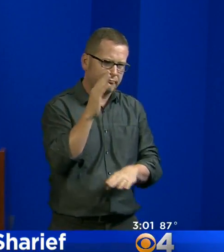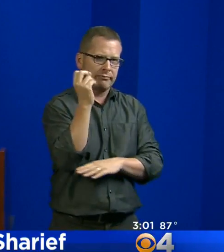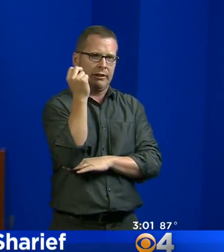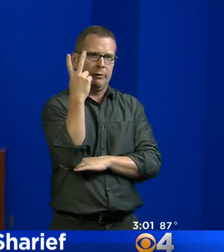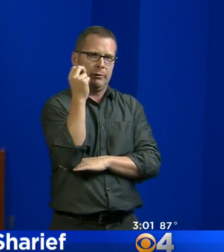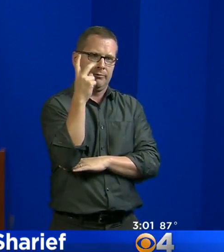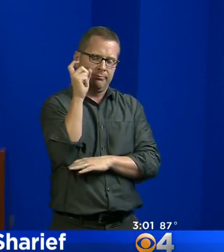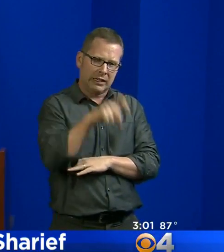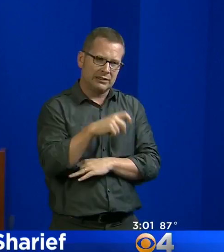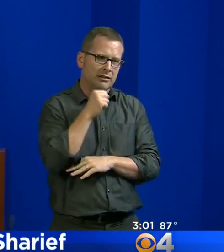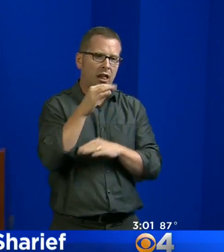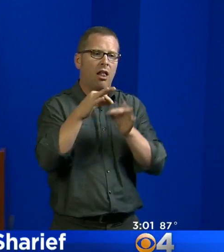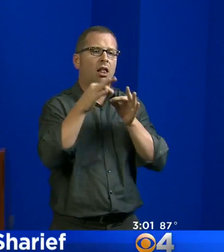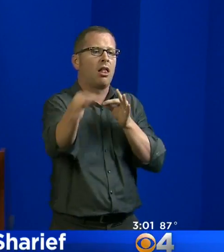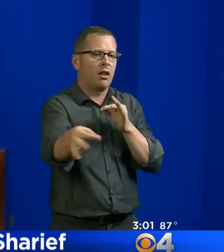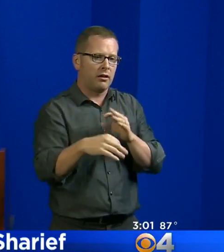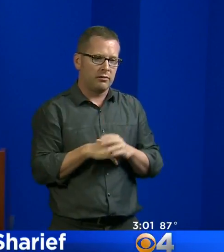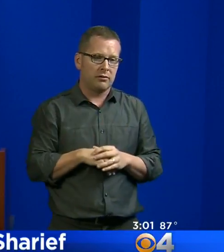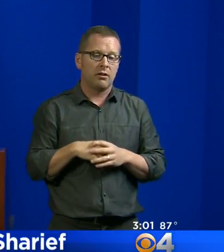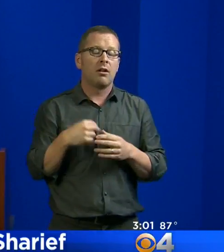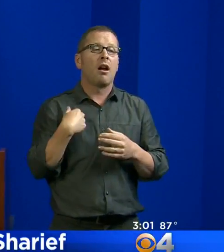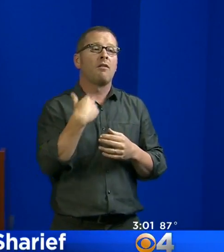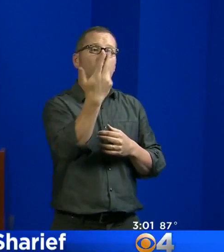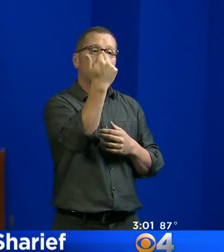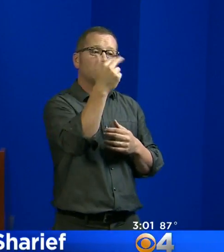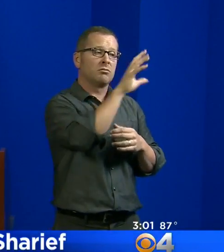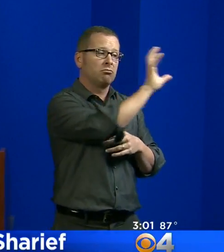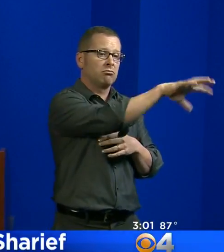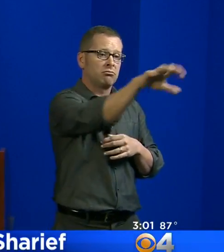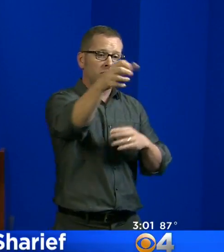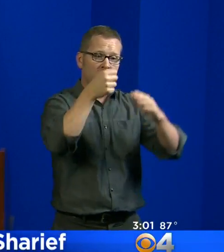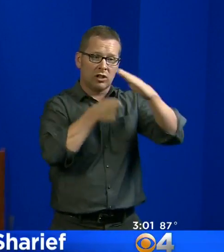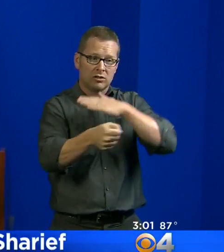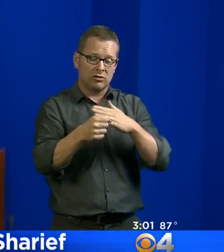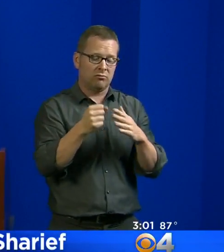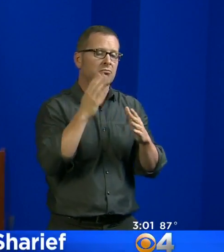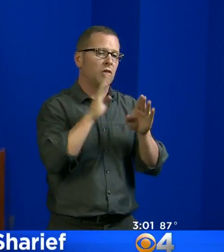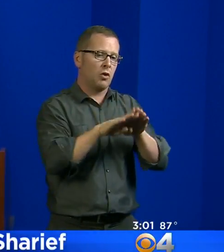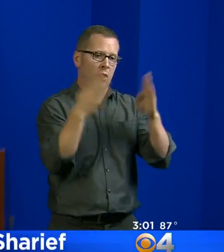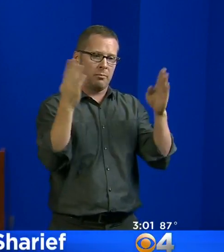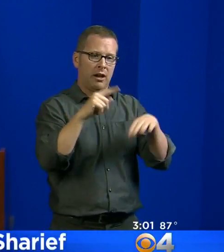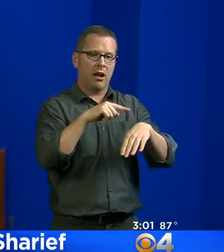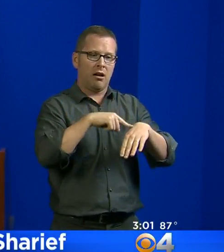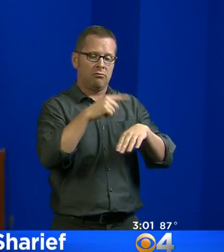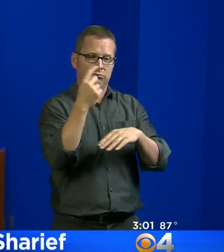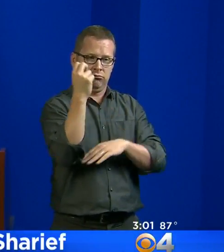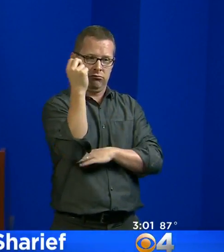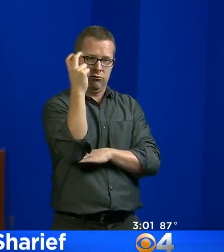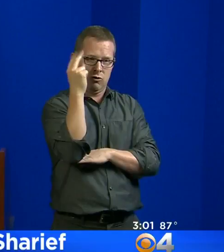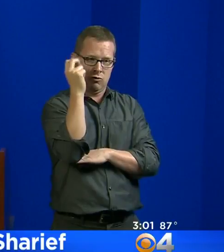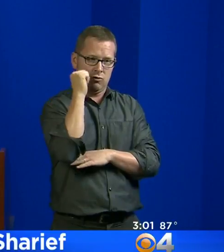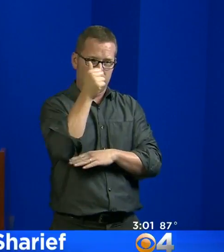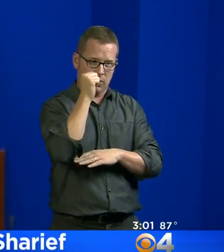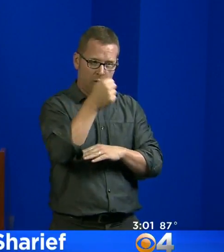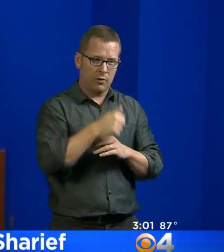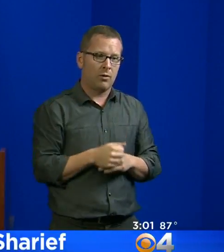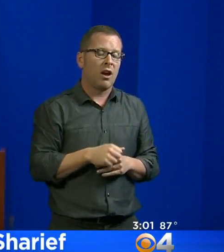County tomorrow at noon. The best way to find a shelter near you is to go to